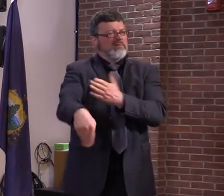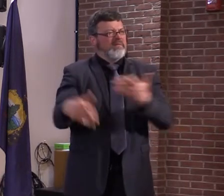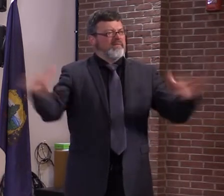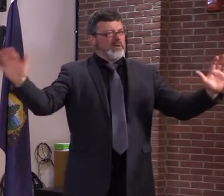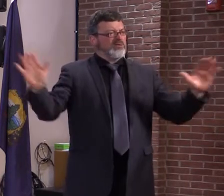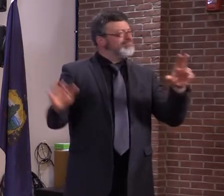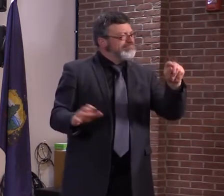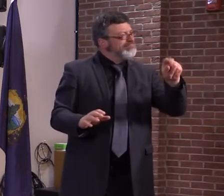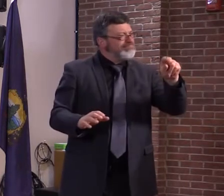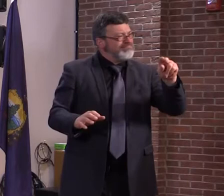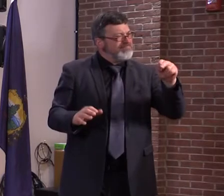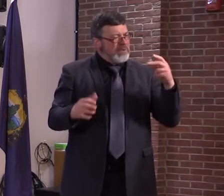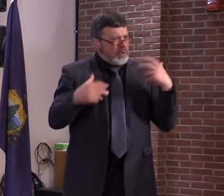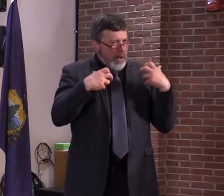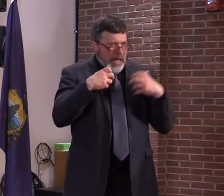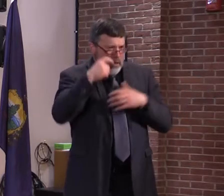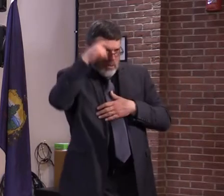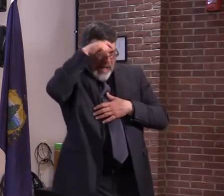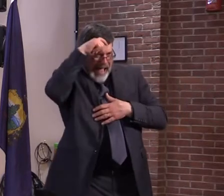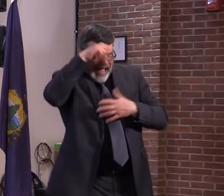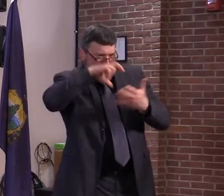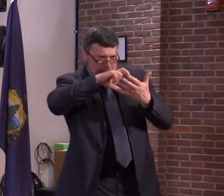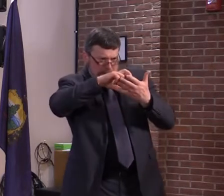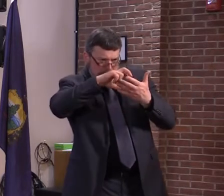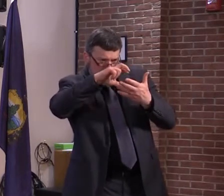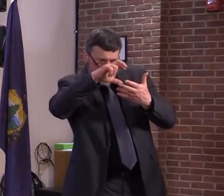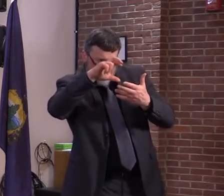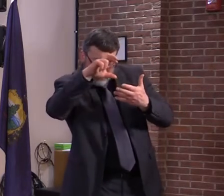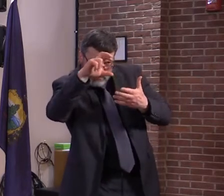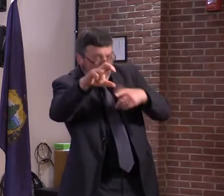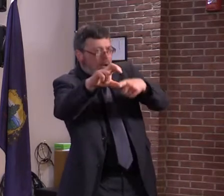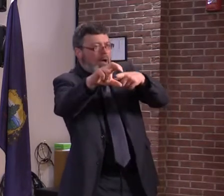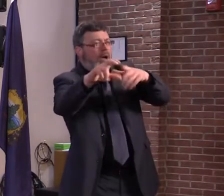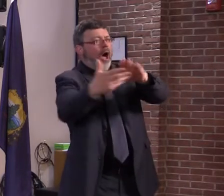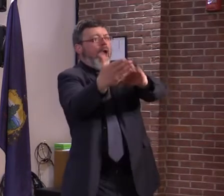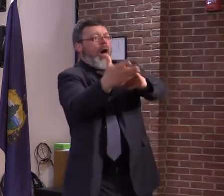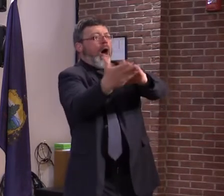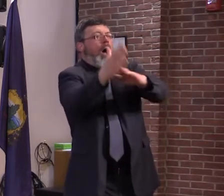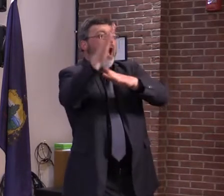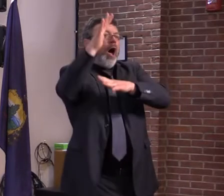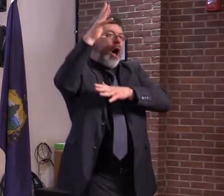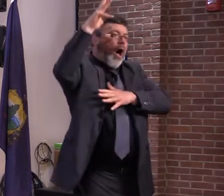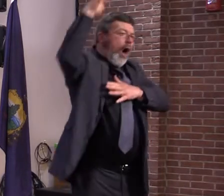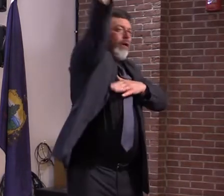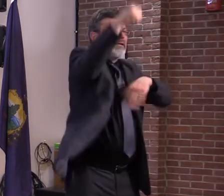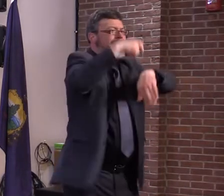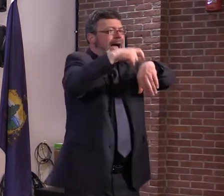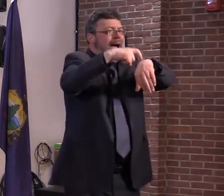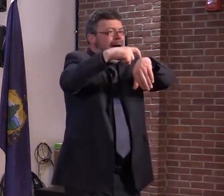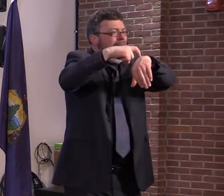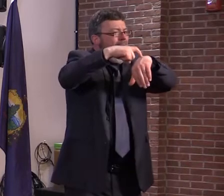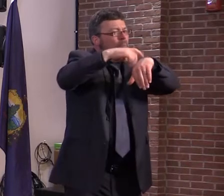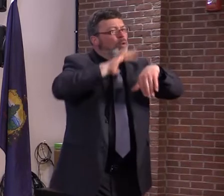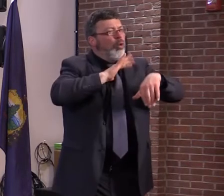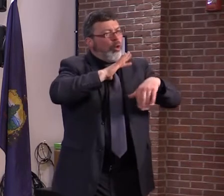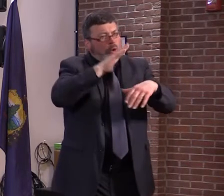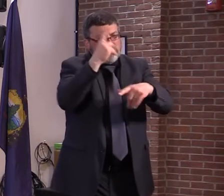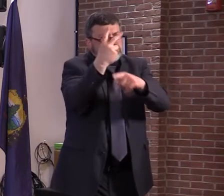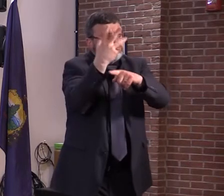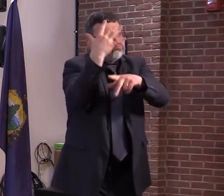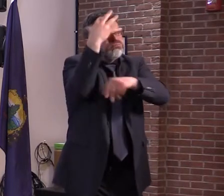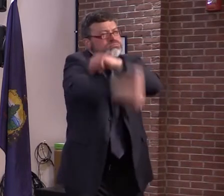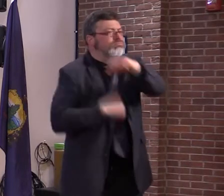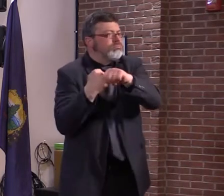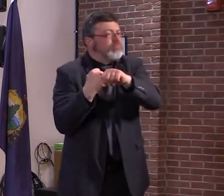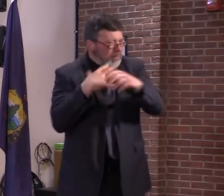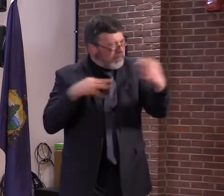the one-time money, because the one-time money isn't going to get us over this. So again, we're doing all we